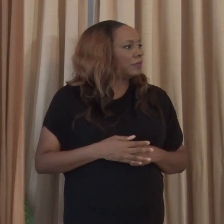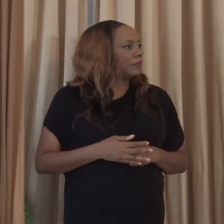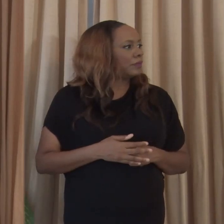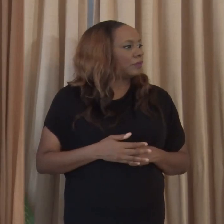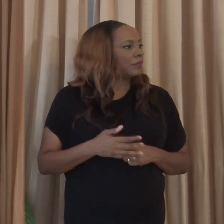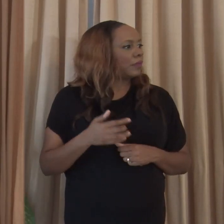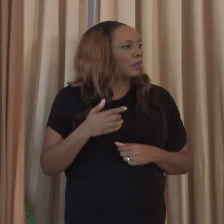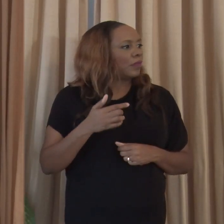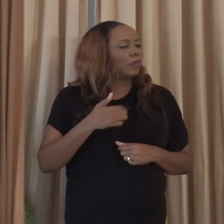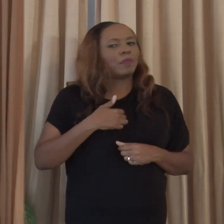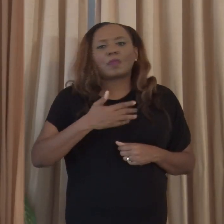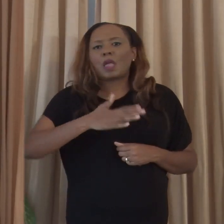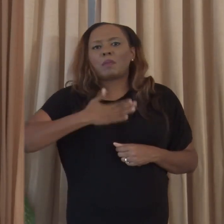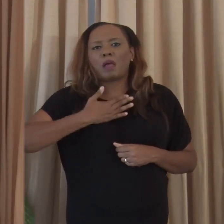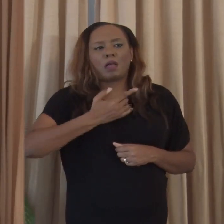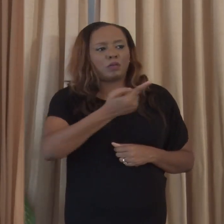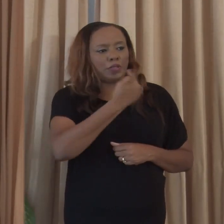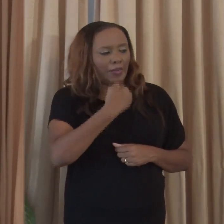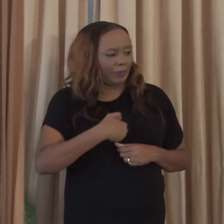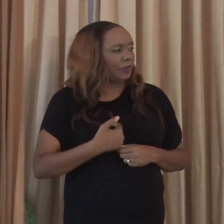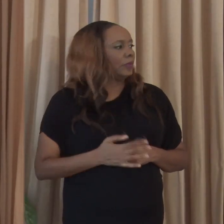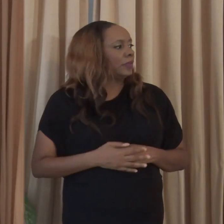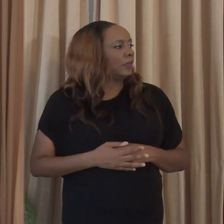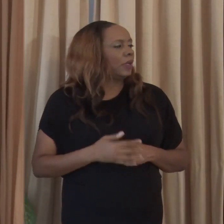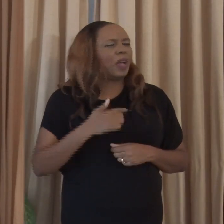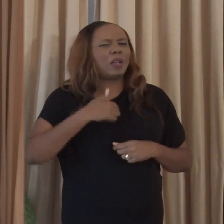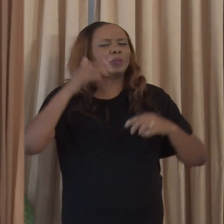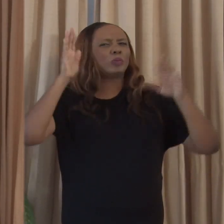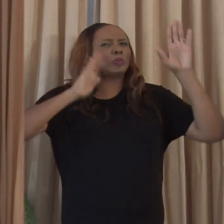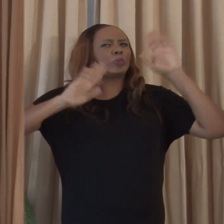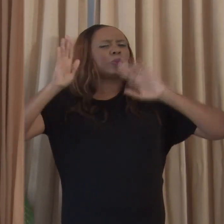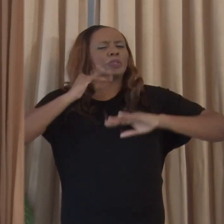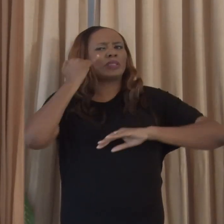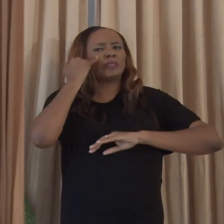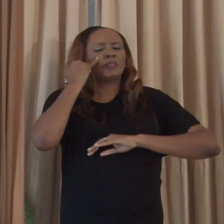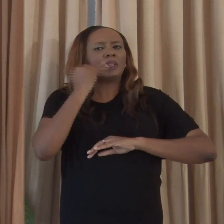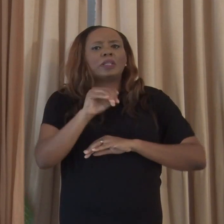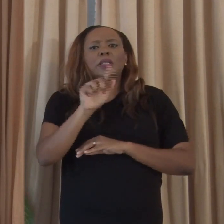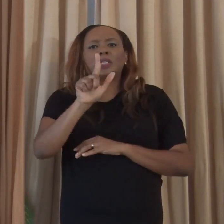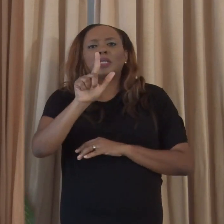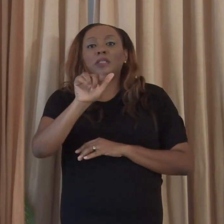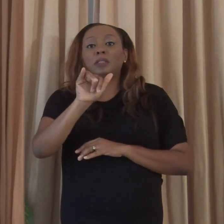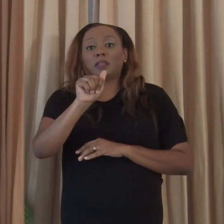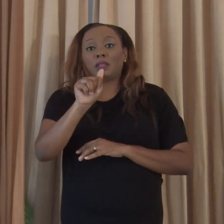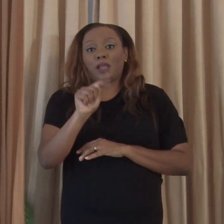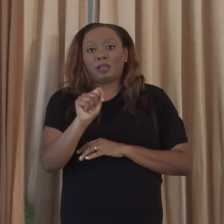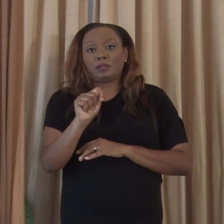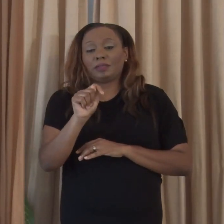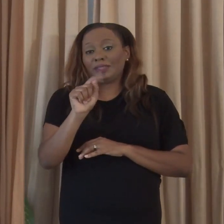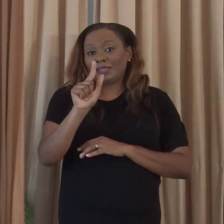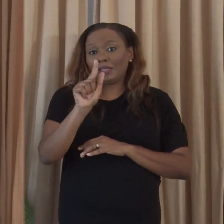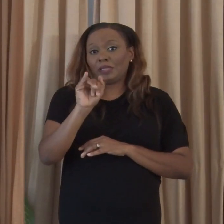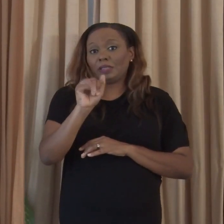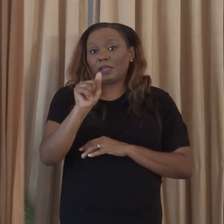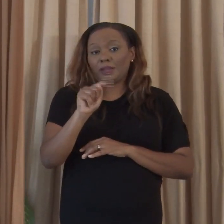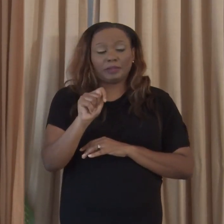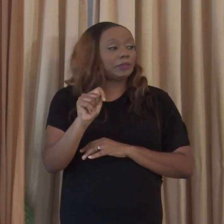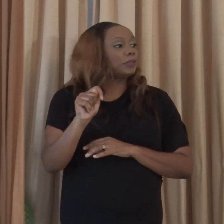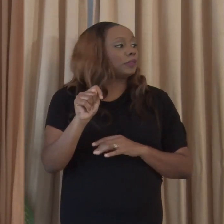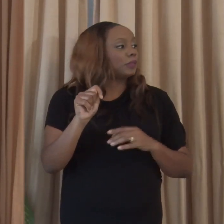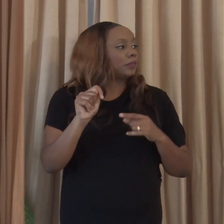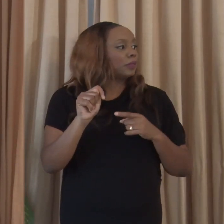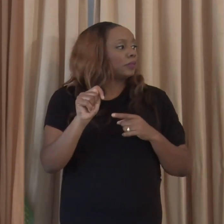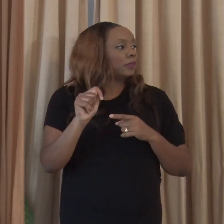also wondering if Liat will be, based on what you said, if Liat will, even if they don't